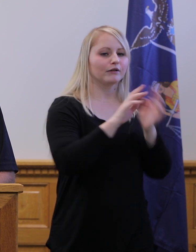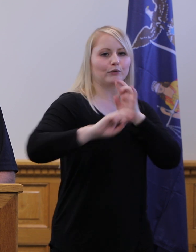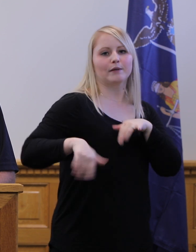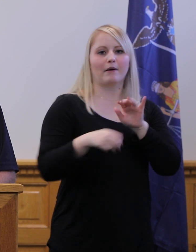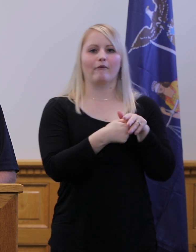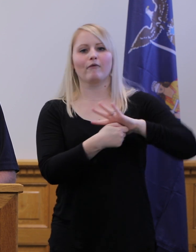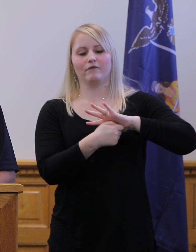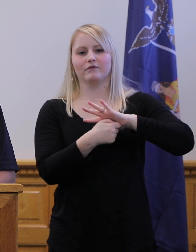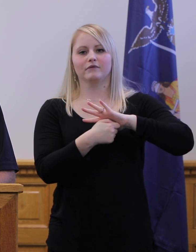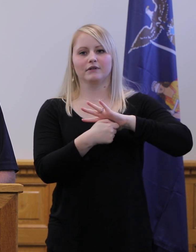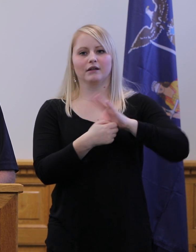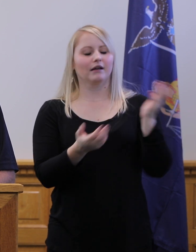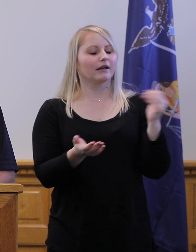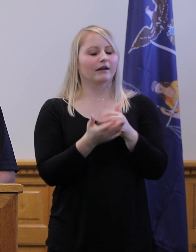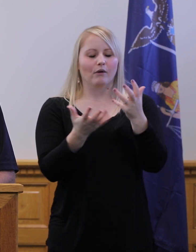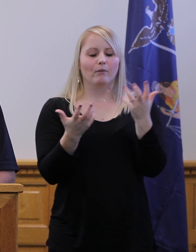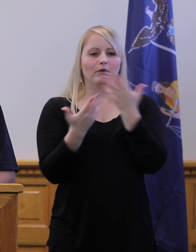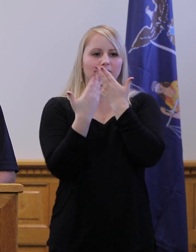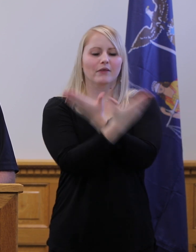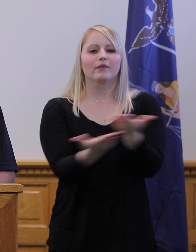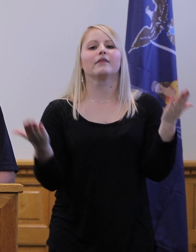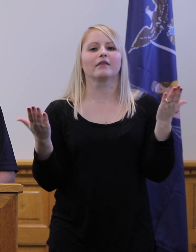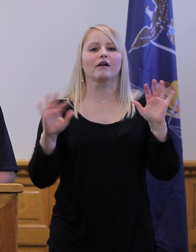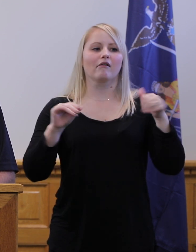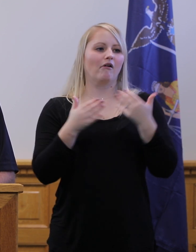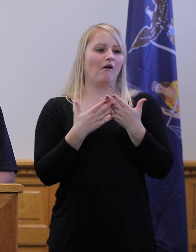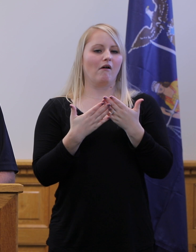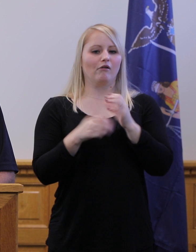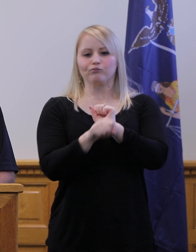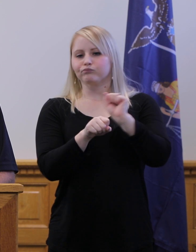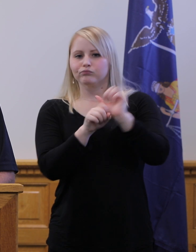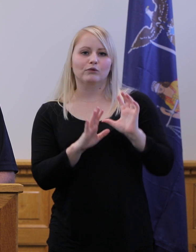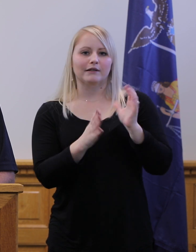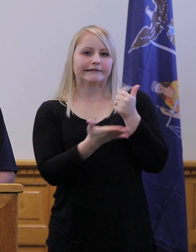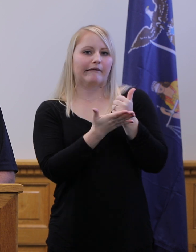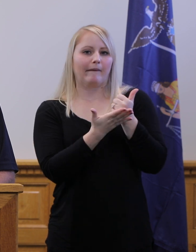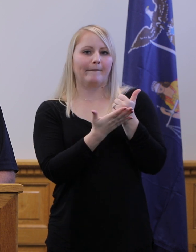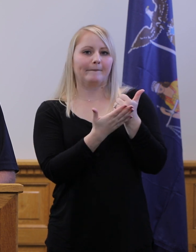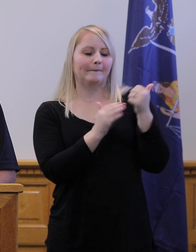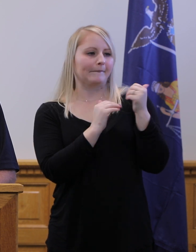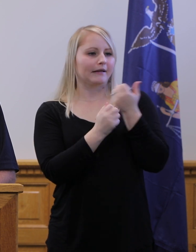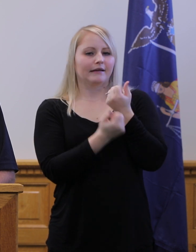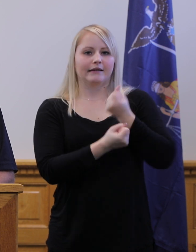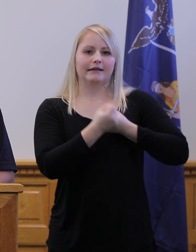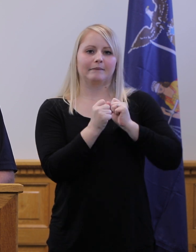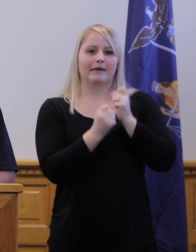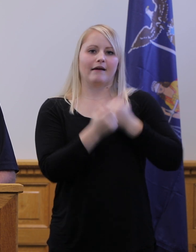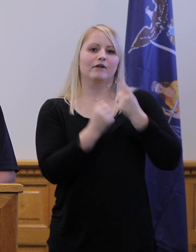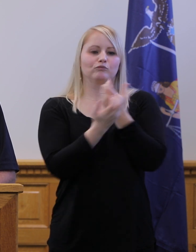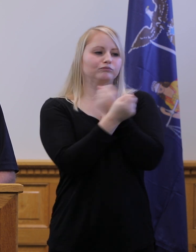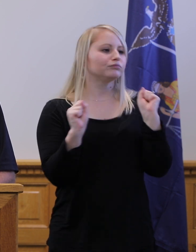COVID-19. Again, I want to thank all of our employees for working together to help keep our communities safe. And thank you